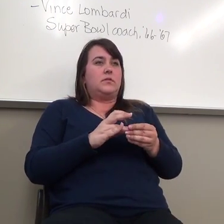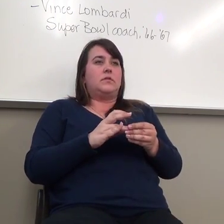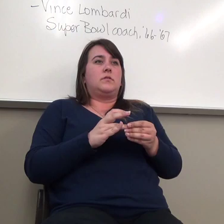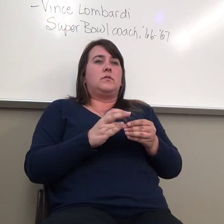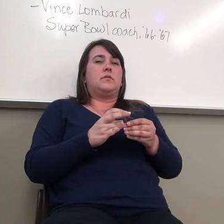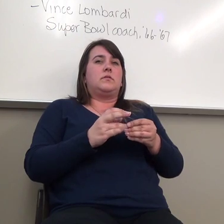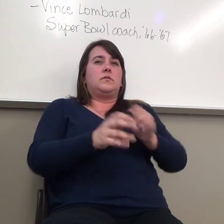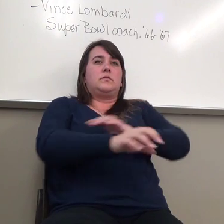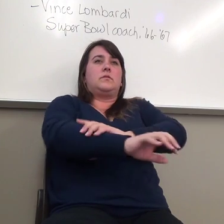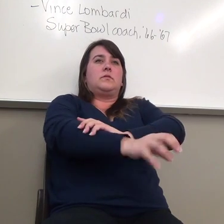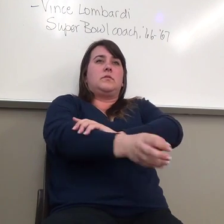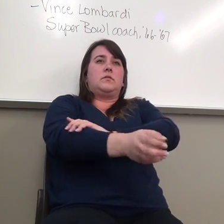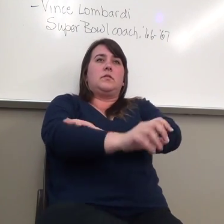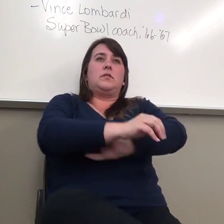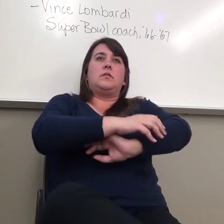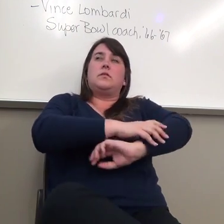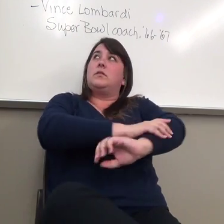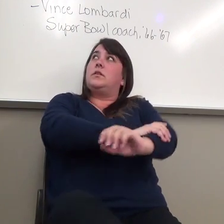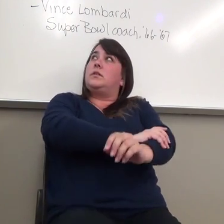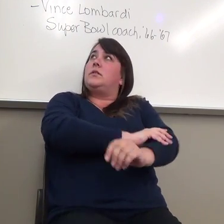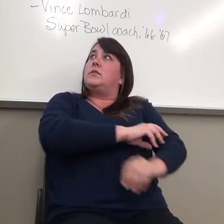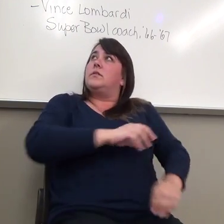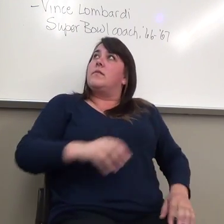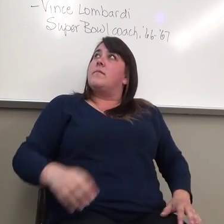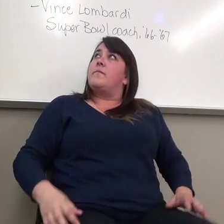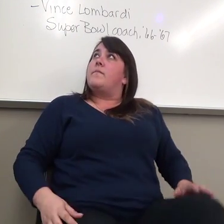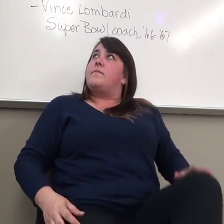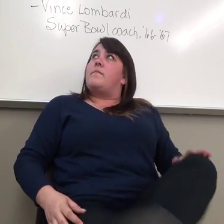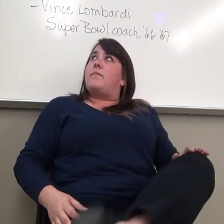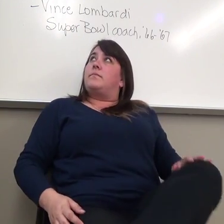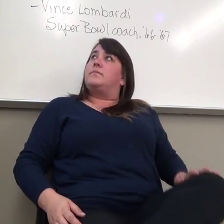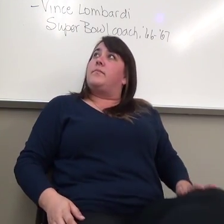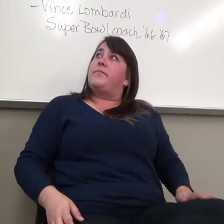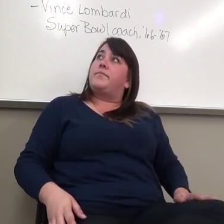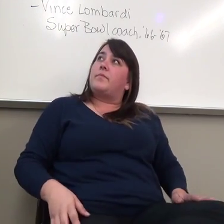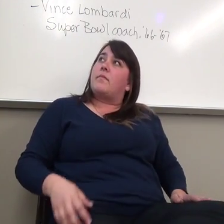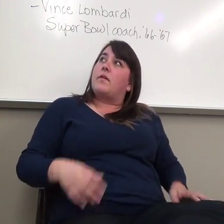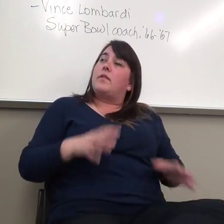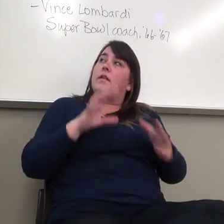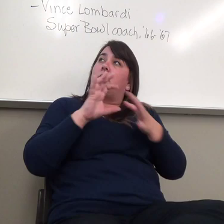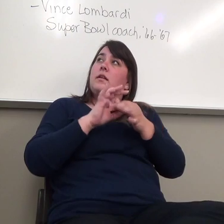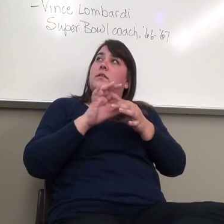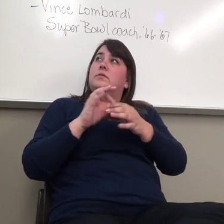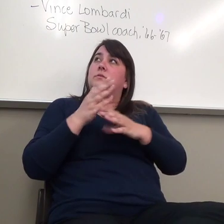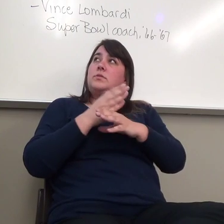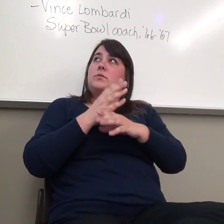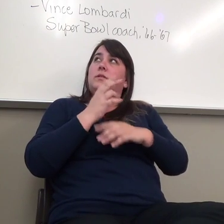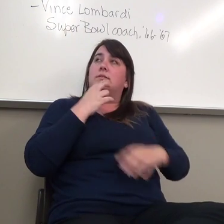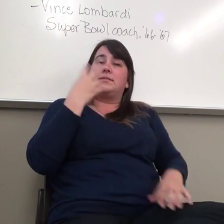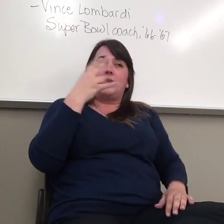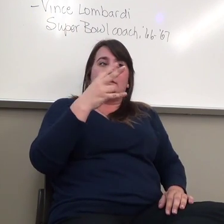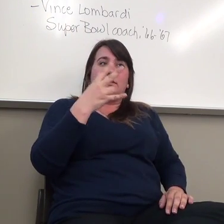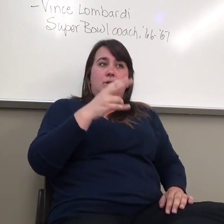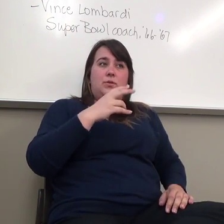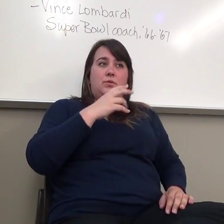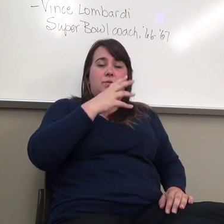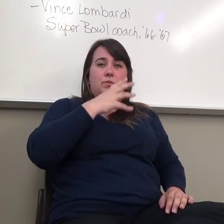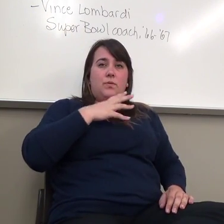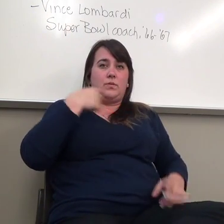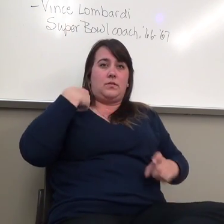The connections that a 17-year-old Latina made between her personal growth and her interactions with one of her teachers